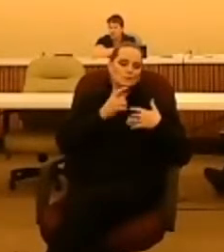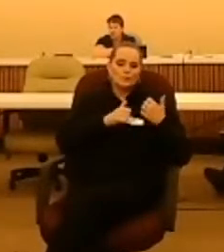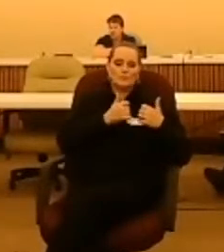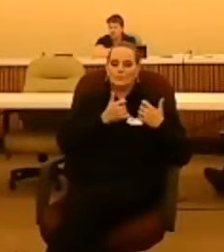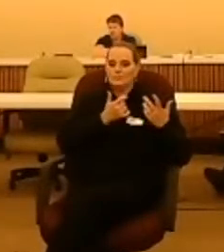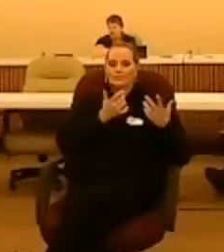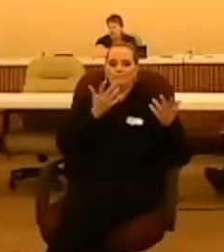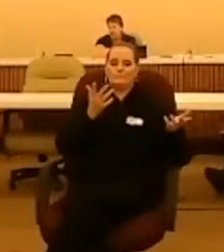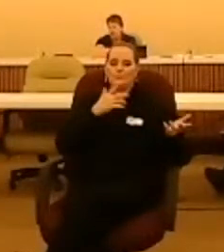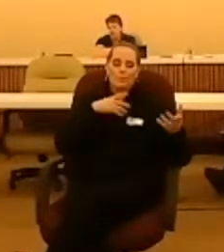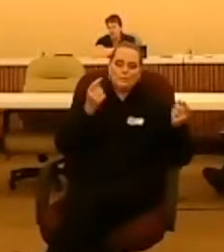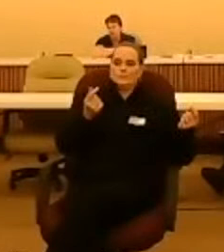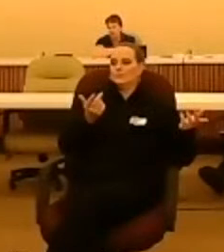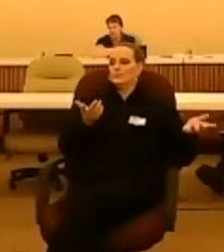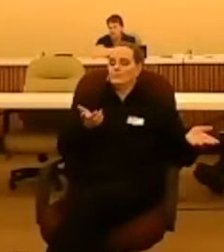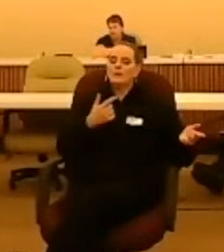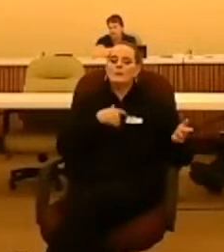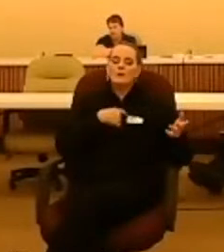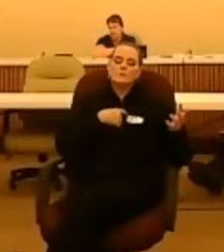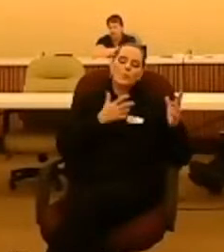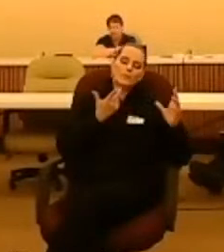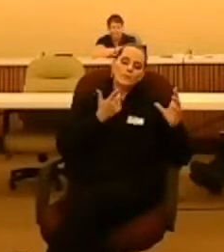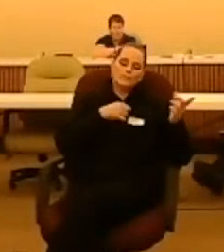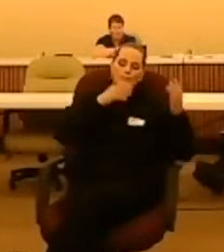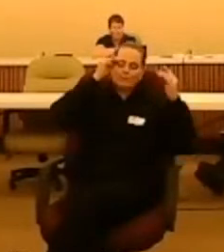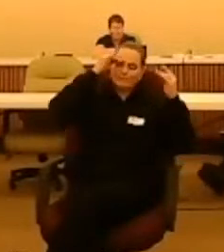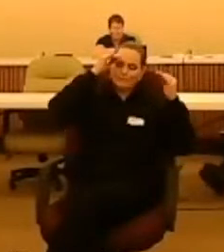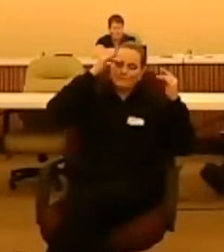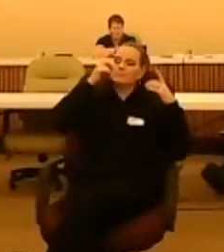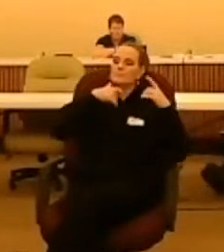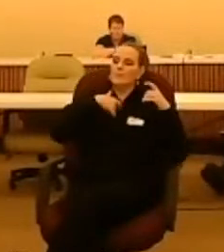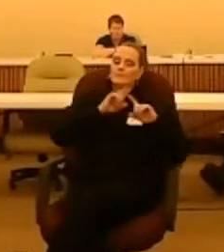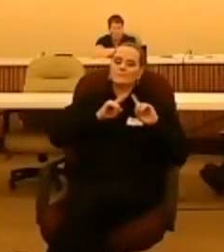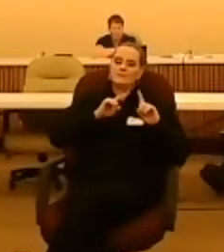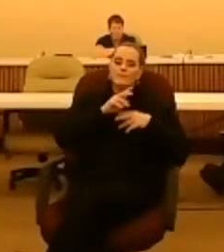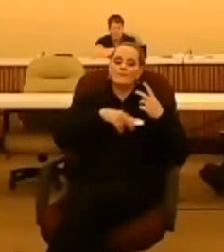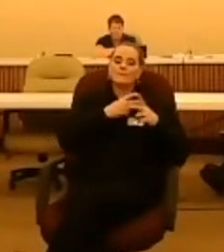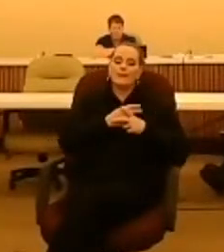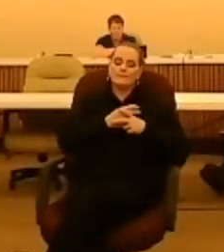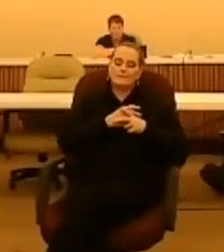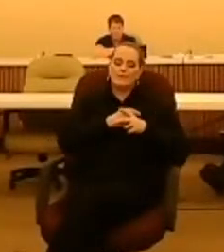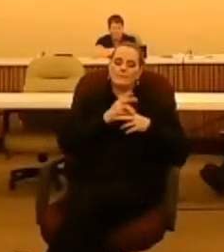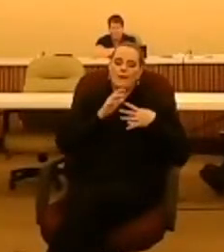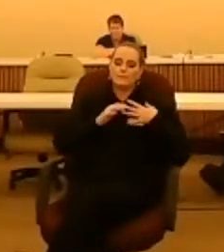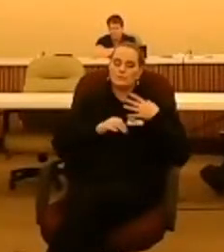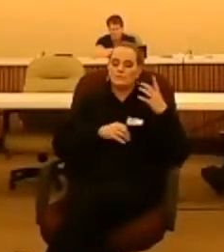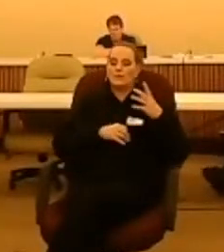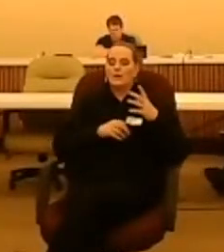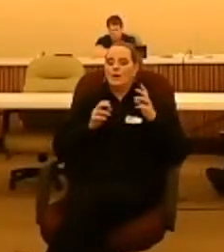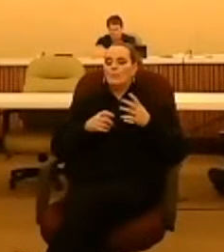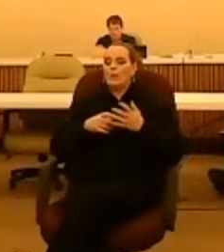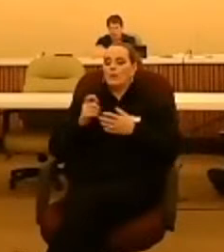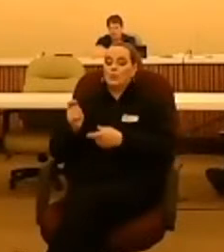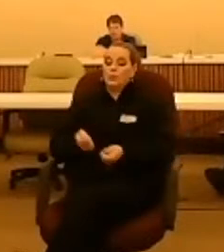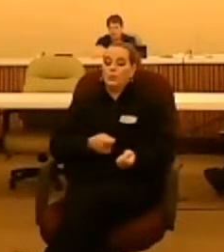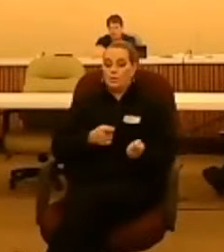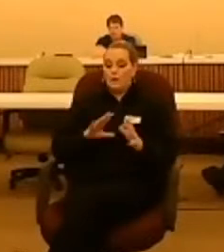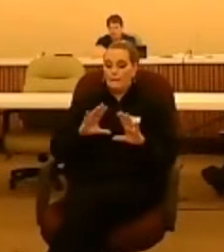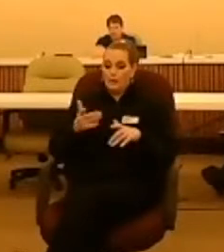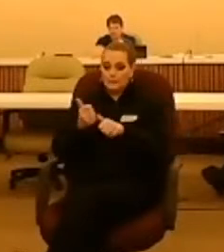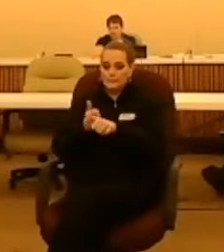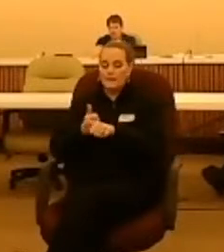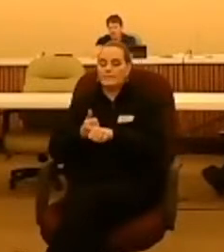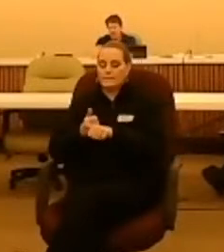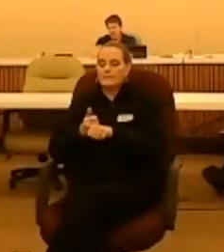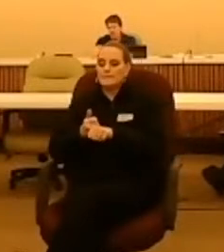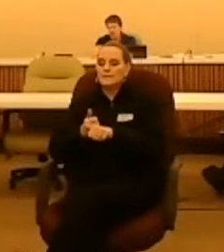go. So we're exploring a number of different options. But the golf course itself still belongs to the town, and